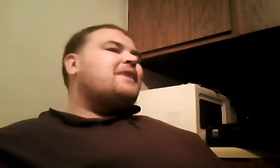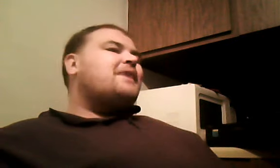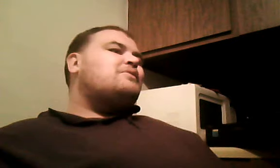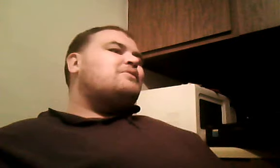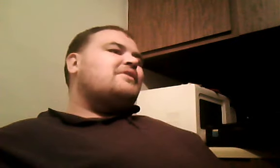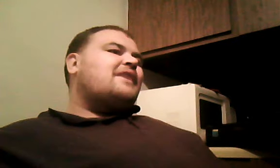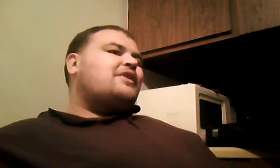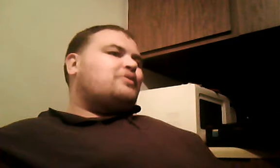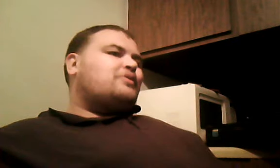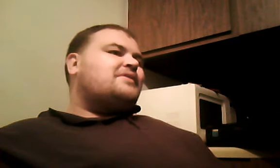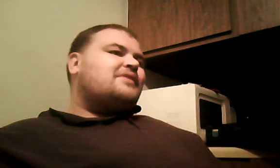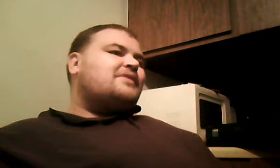Impact wasn't that great tonight.